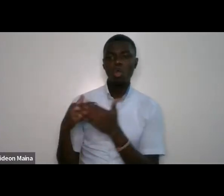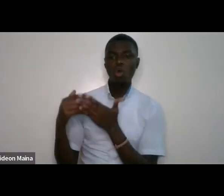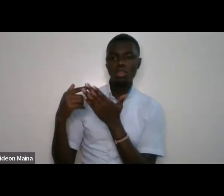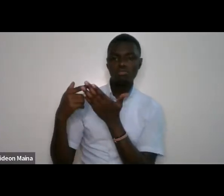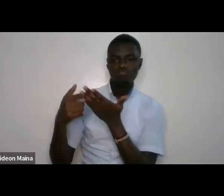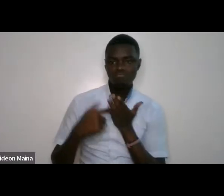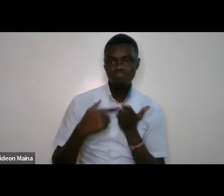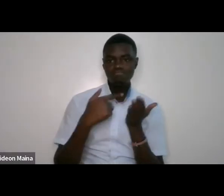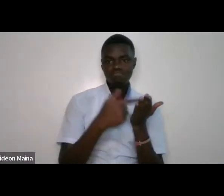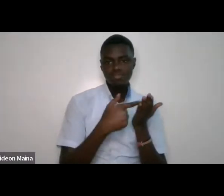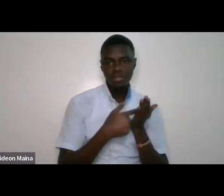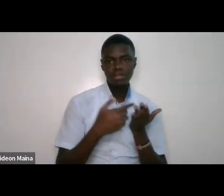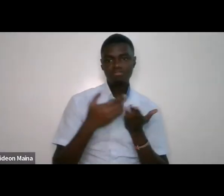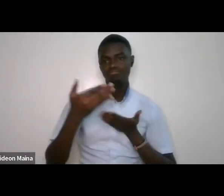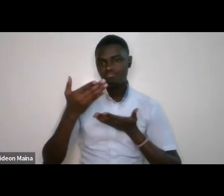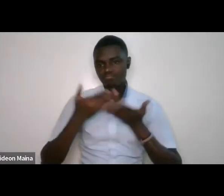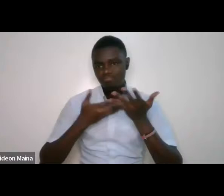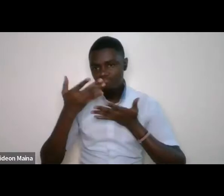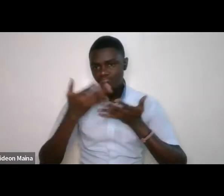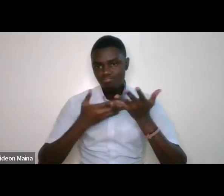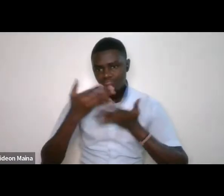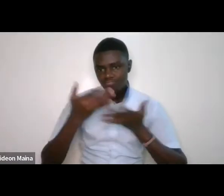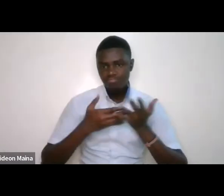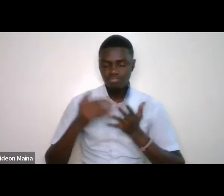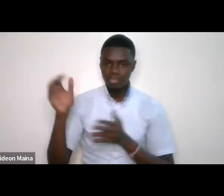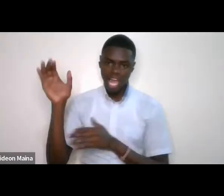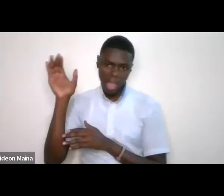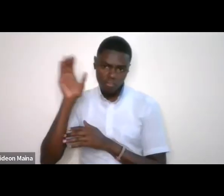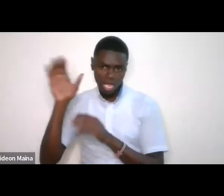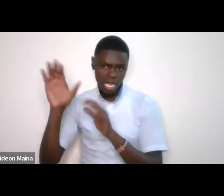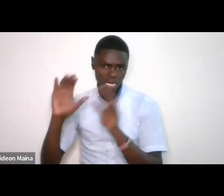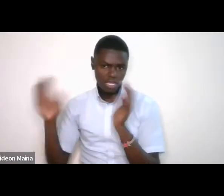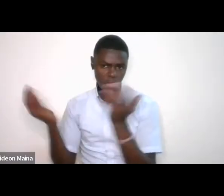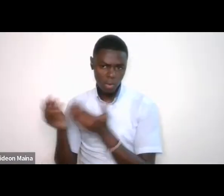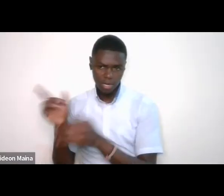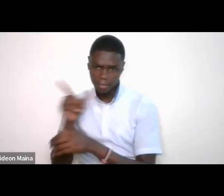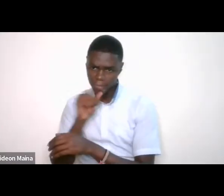discussions, I haven't heard this across the world, right?